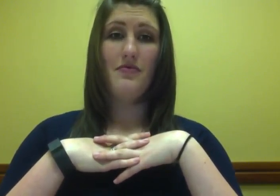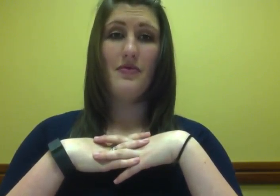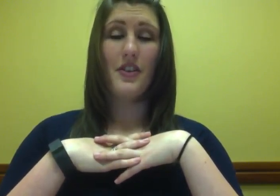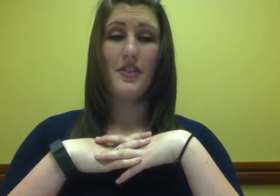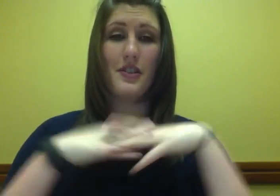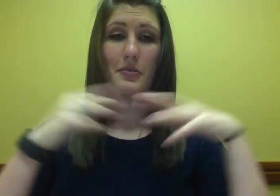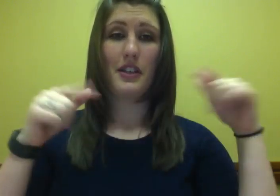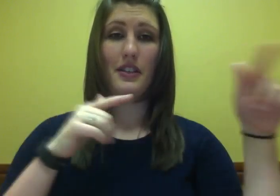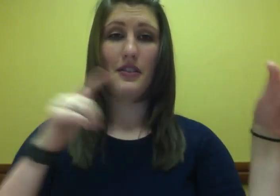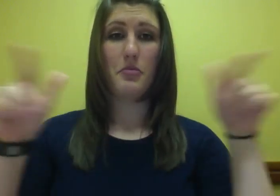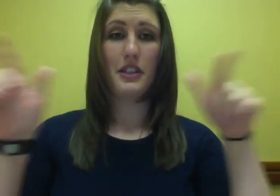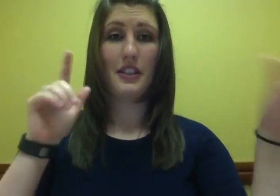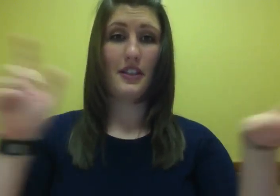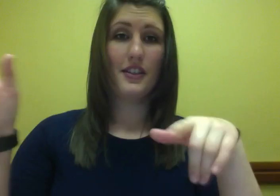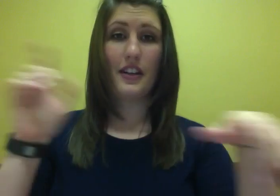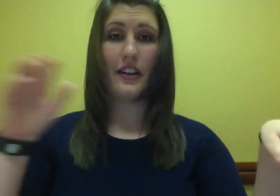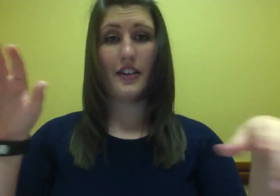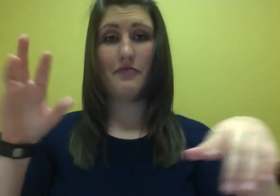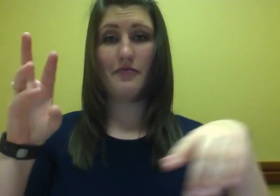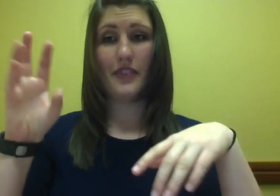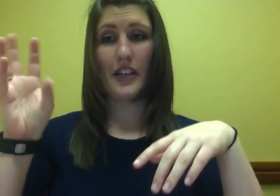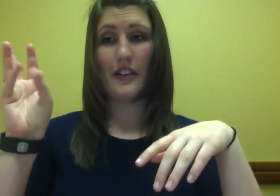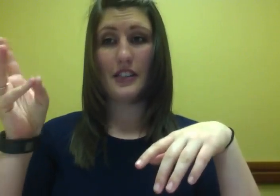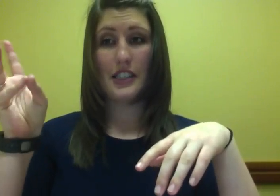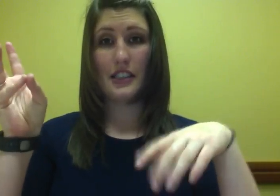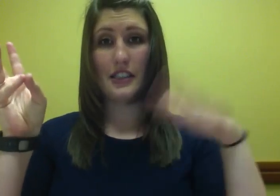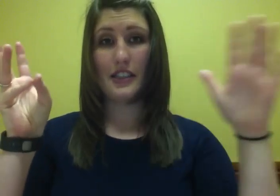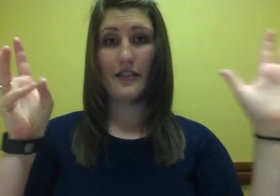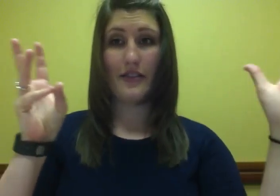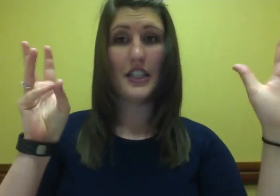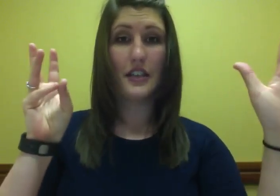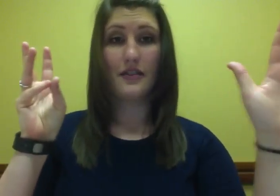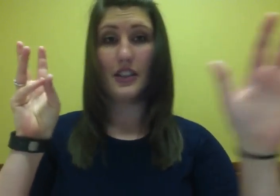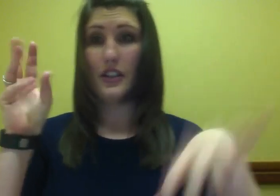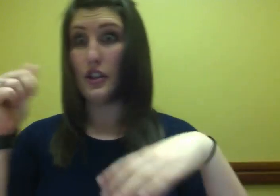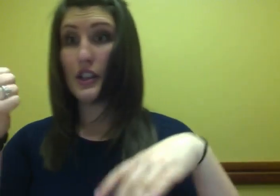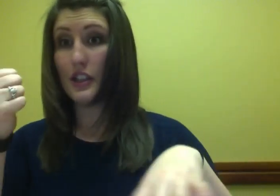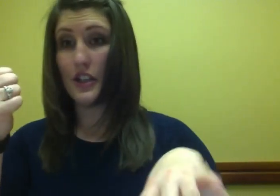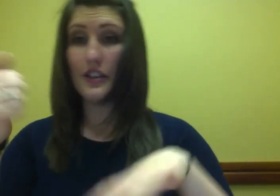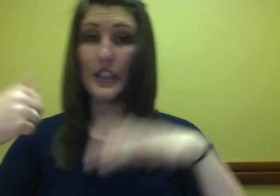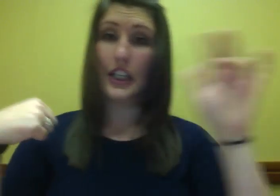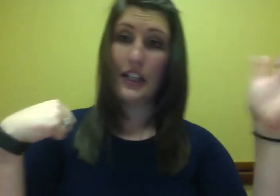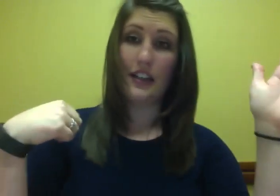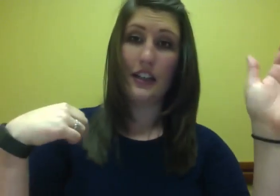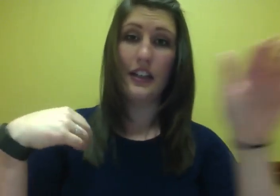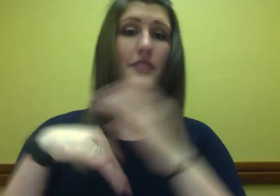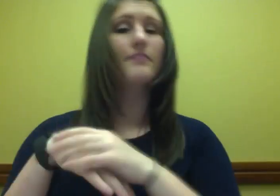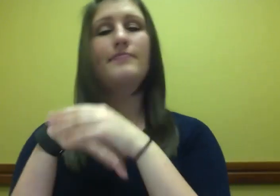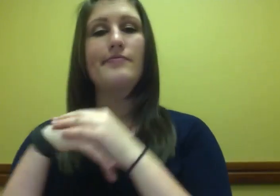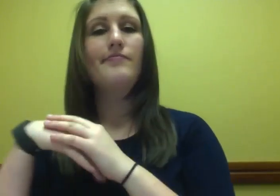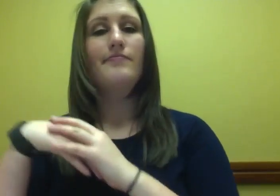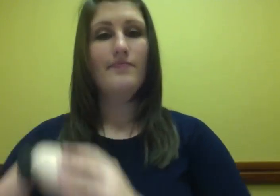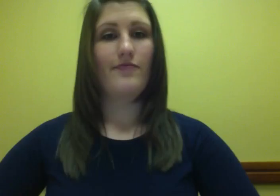Now she's explaining the points that each side got. They got 6, they got 5, then they got 10, then they got la la la.